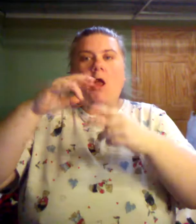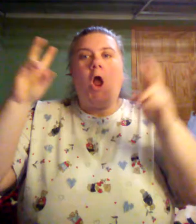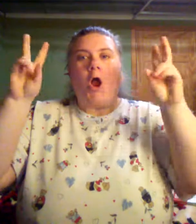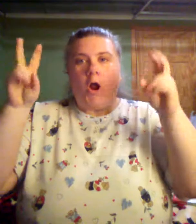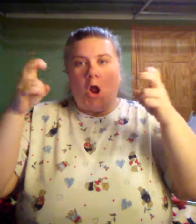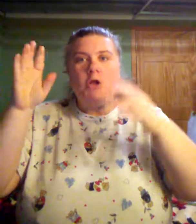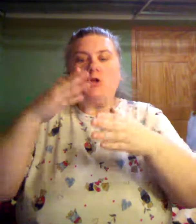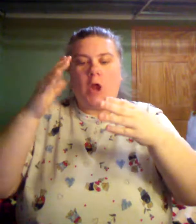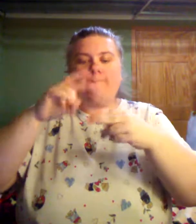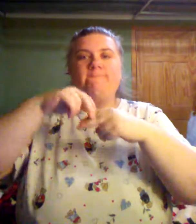I don't